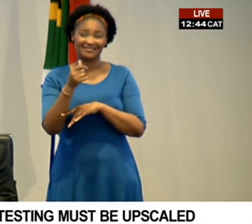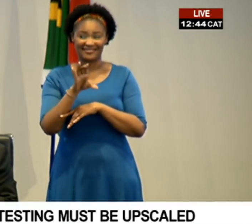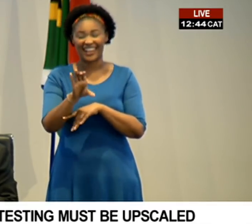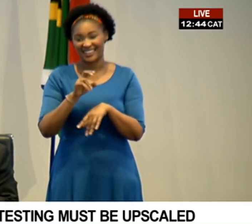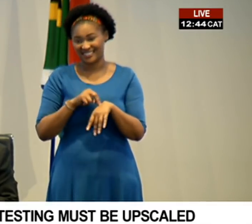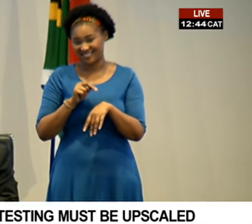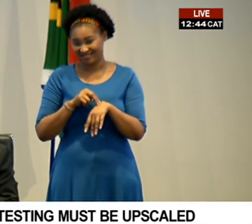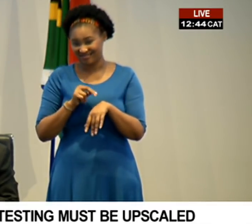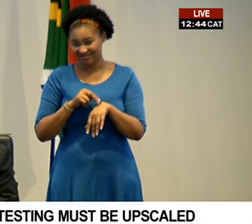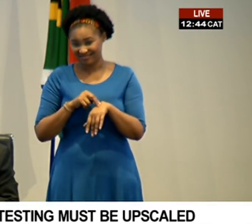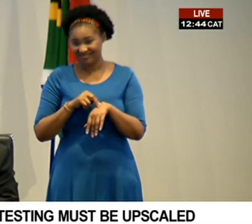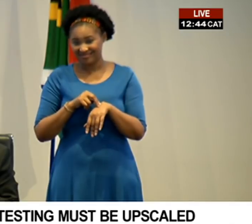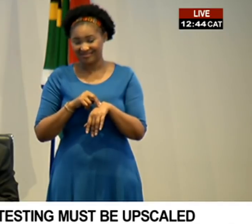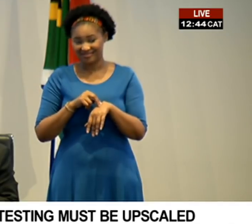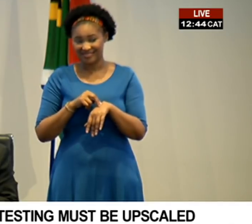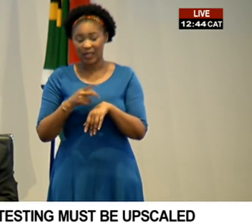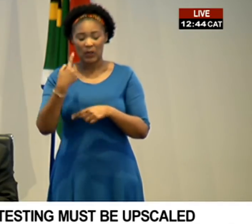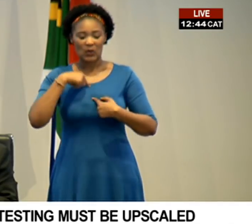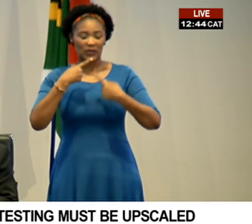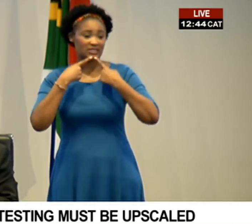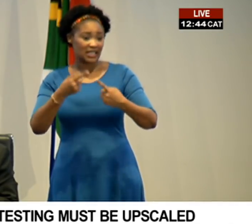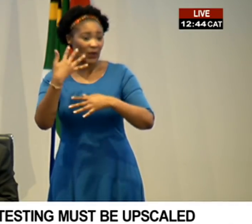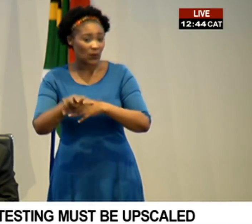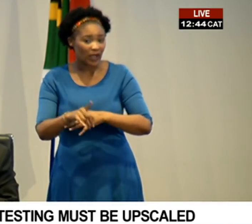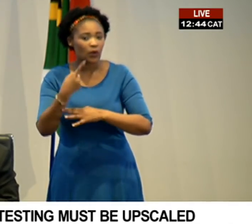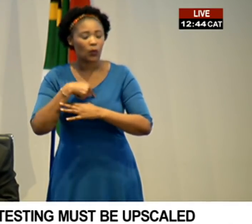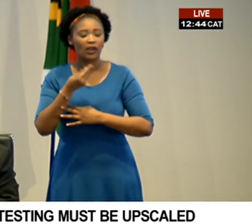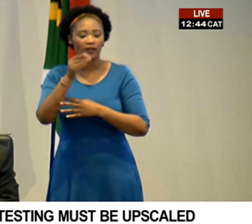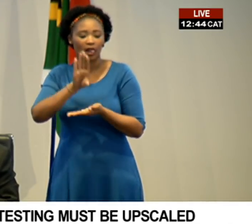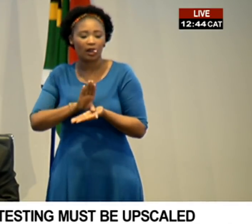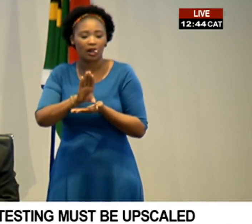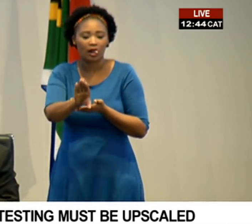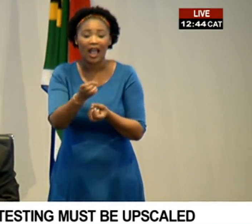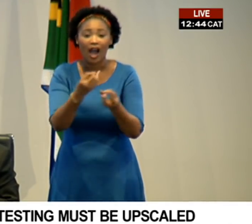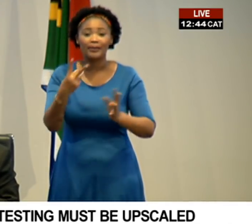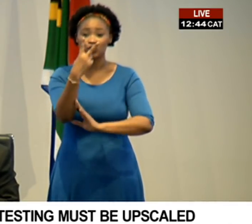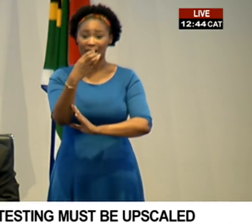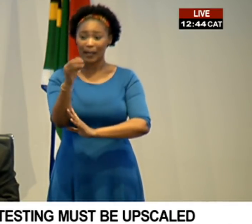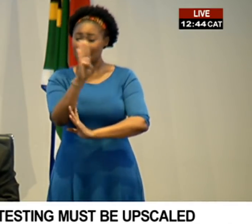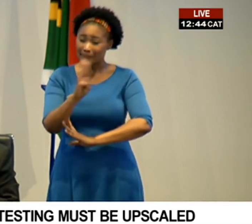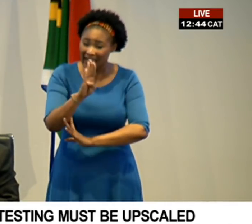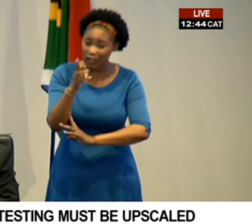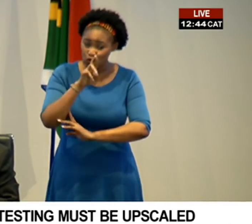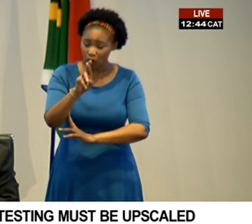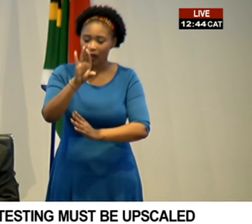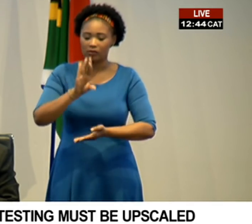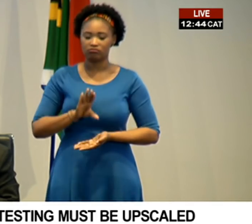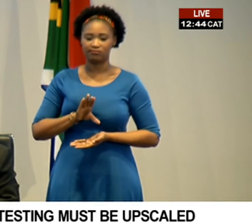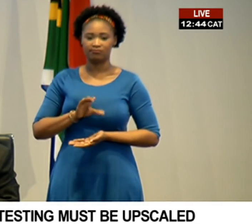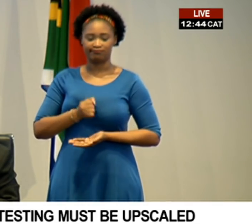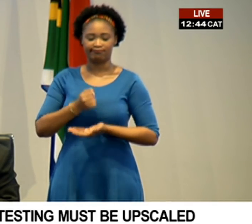needed. We have said that we are going to allocate 20 billion rand